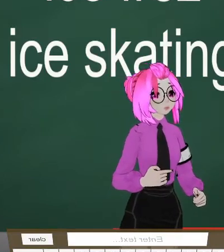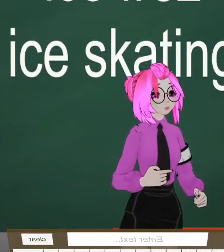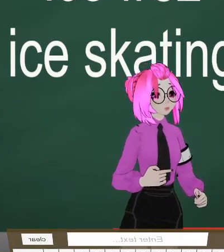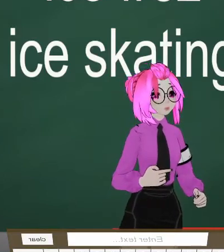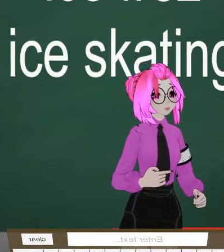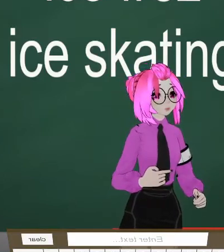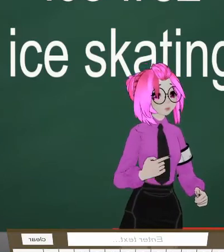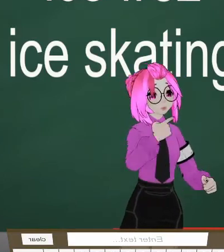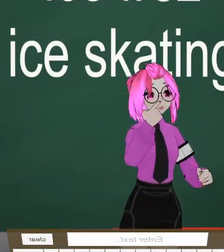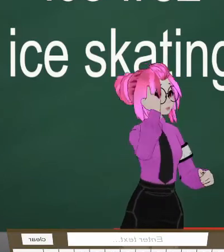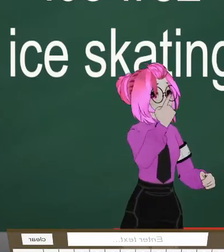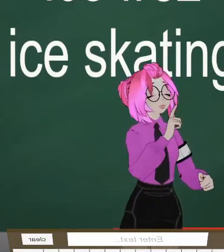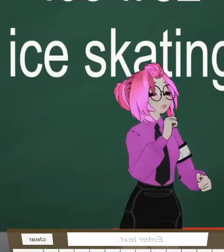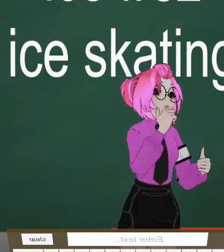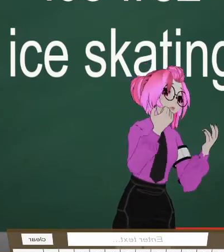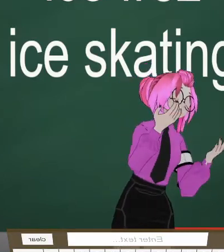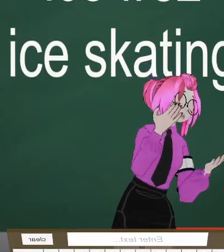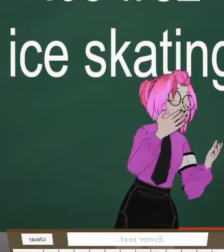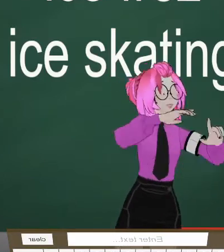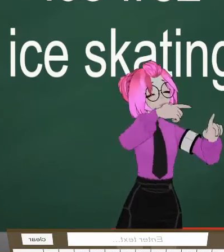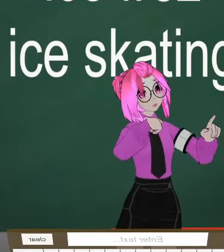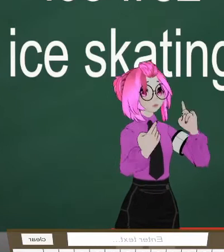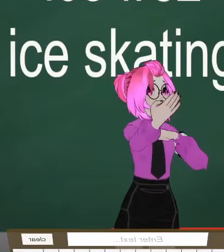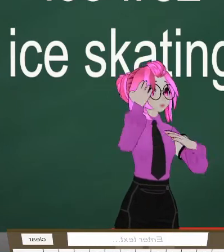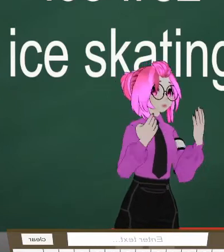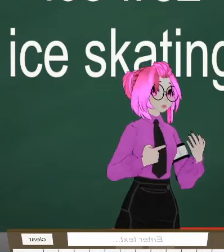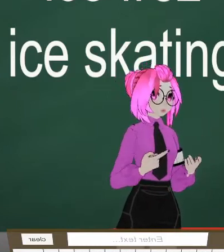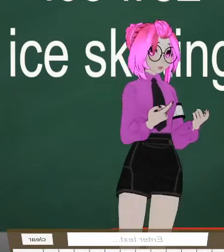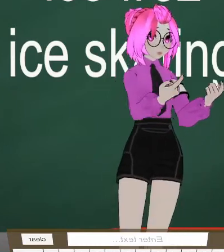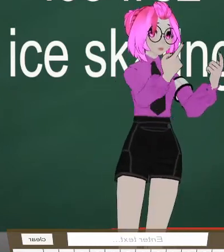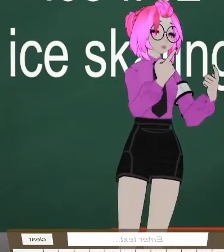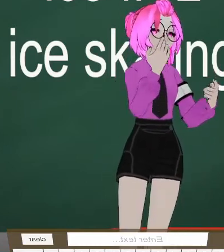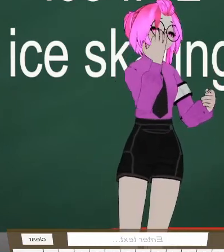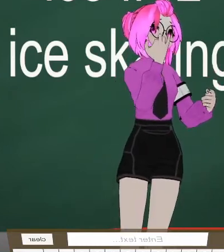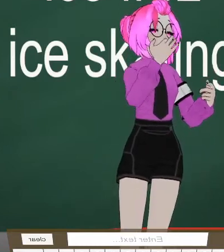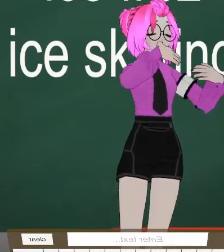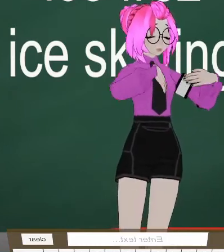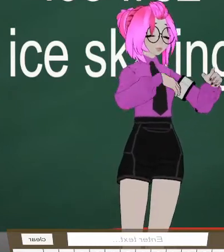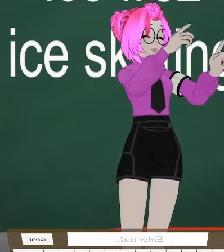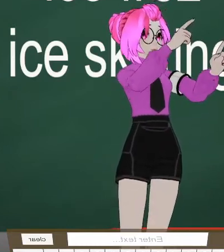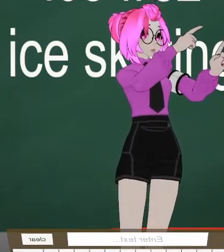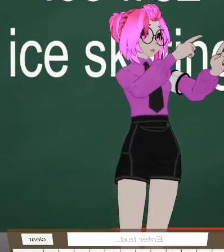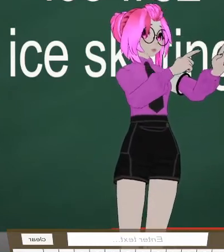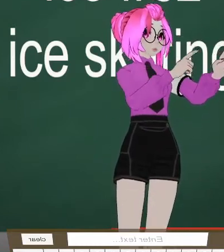has the curve i know all the skates i've had um on the curved up bit is where they put a little bit of breaking like little